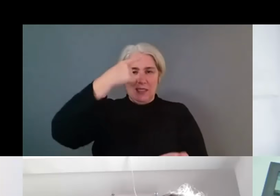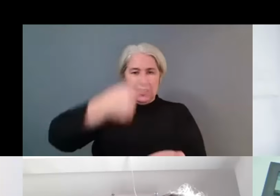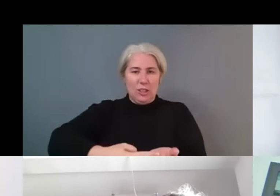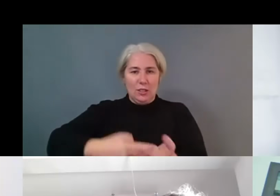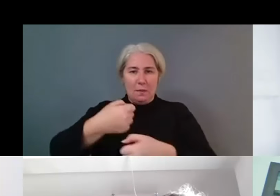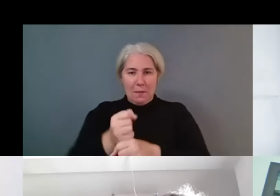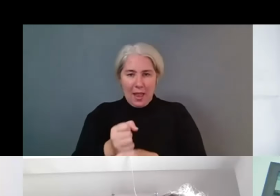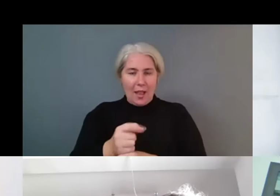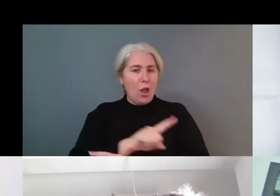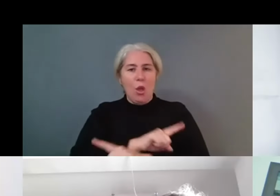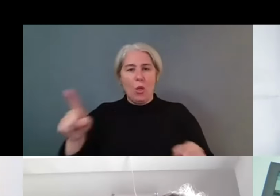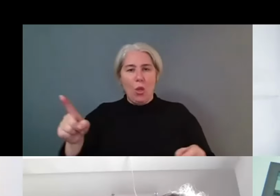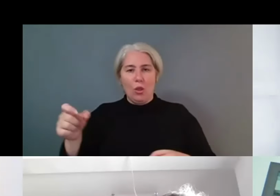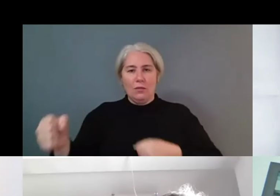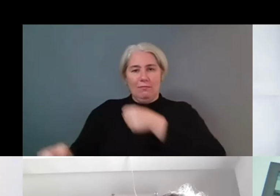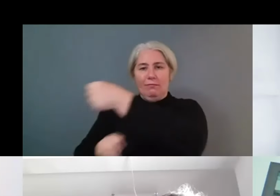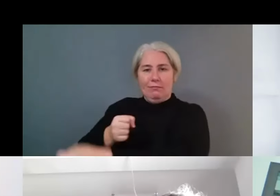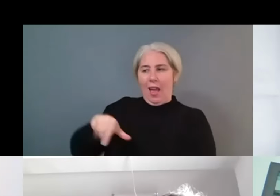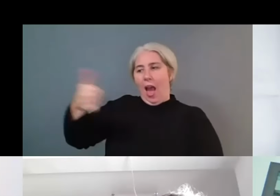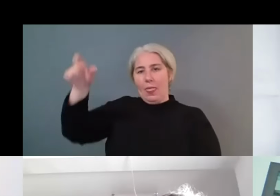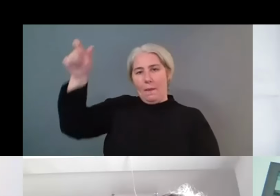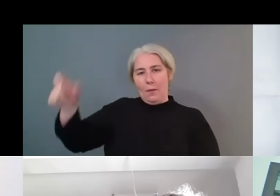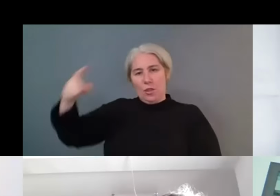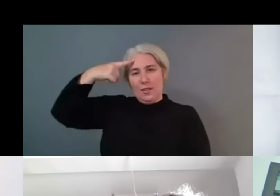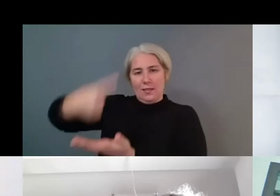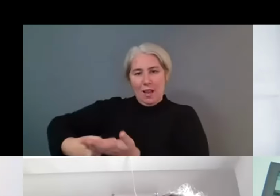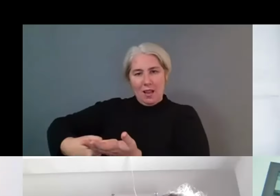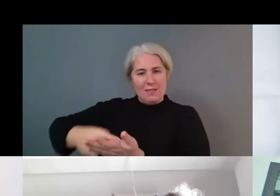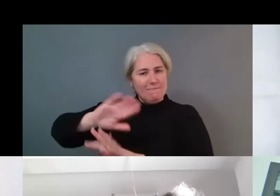substitute decision making, and we very